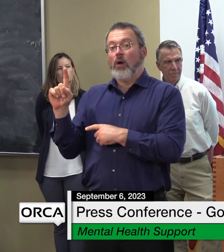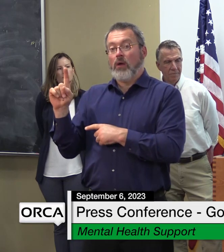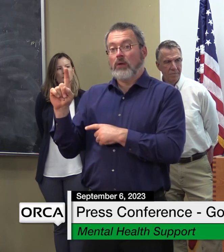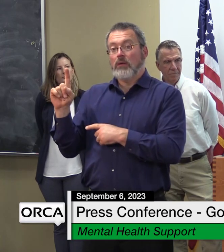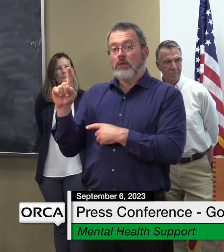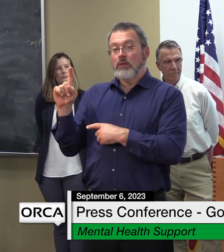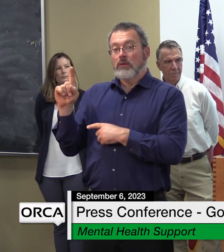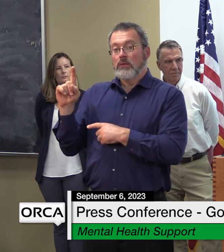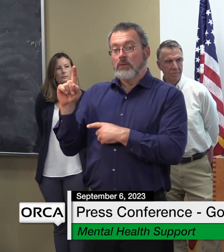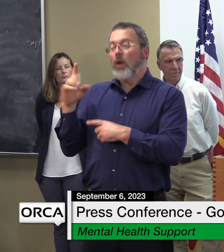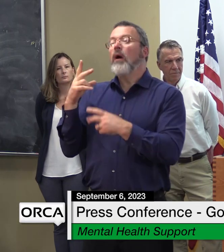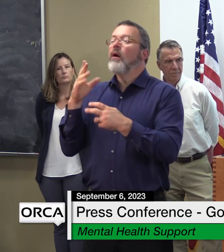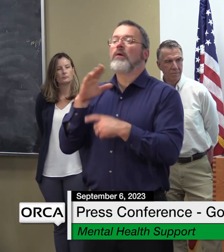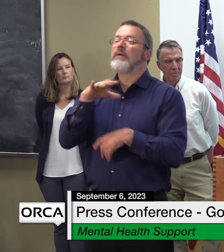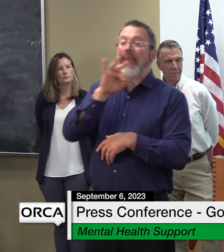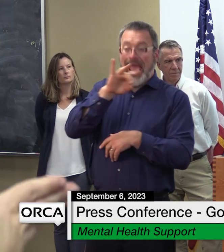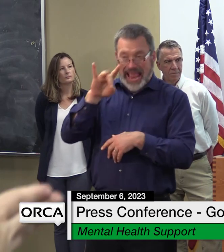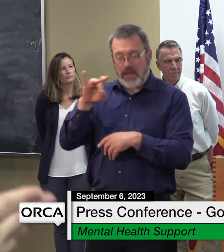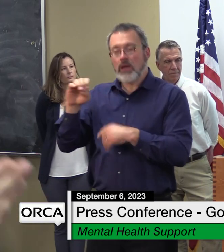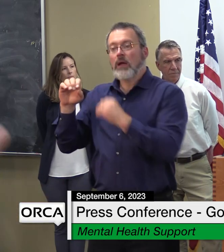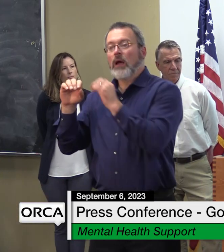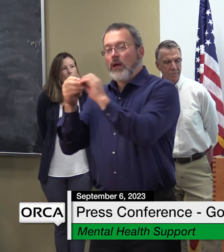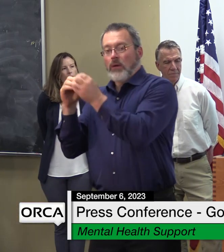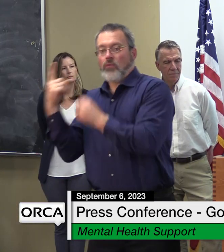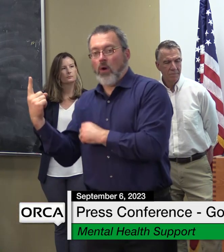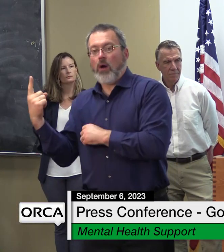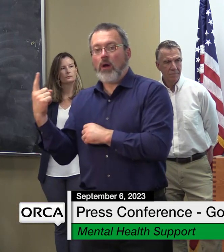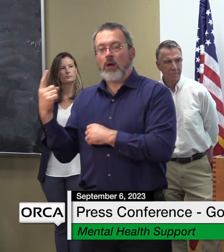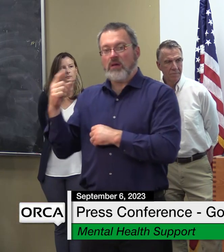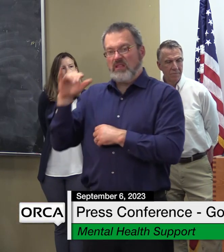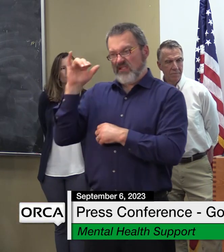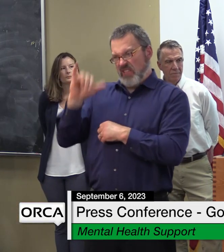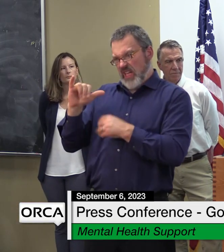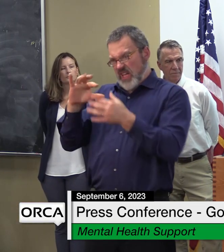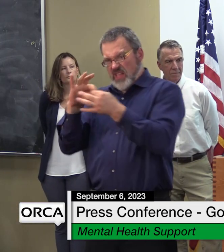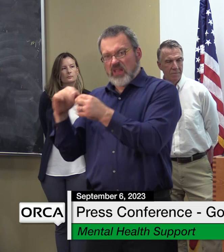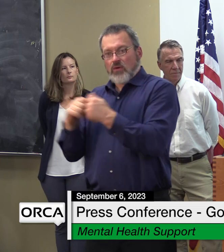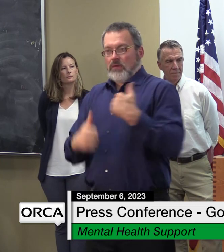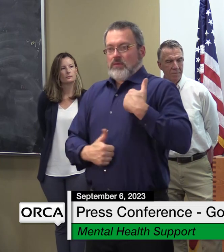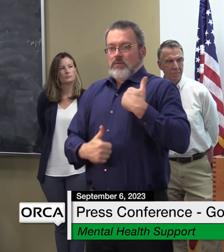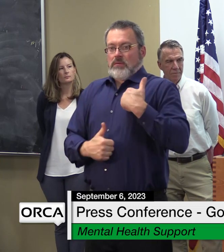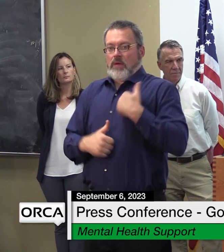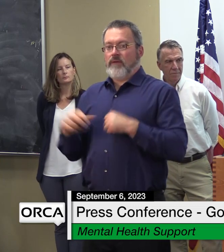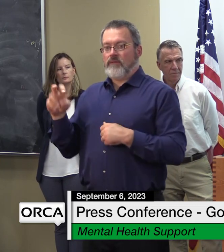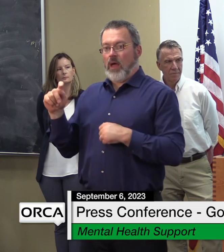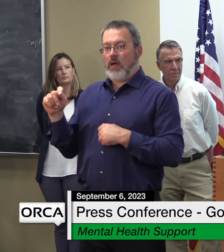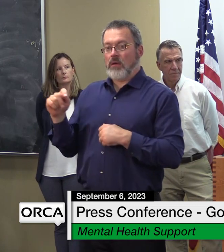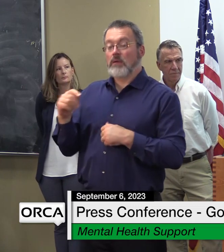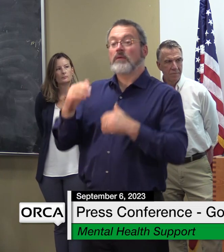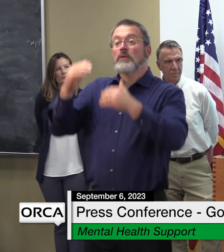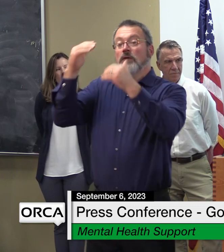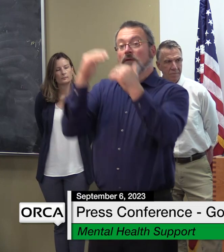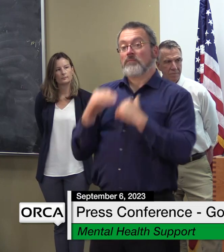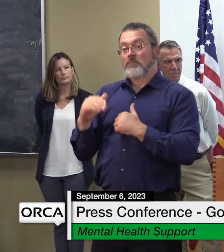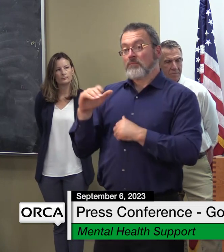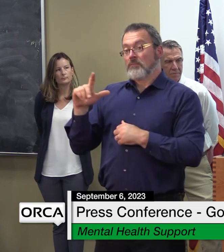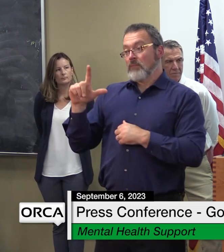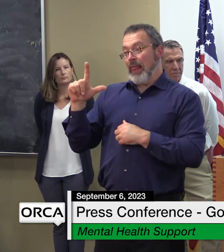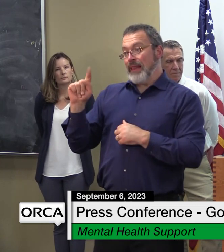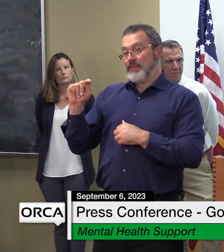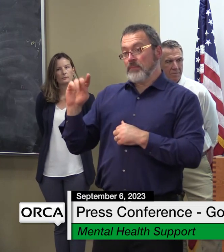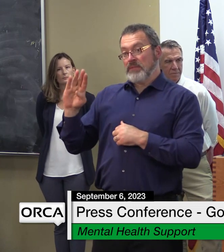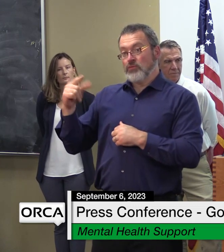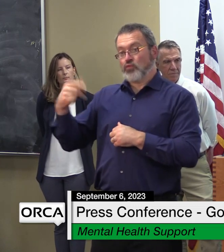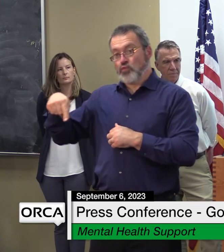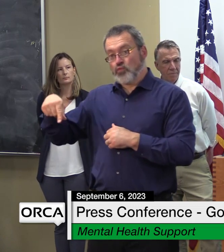hotline. Likewise, if you identify as a member of the LGBTQ+ community and wish to access support, you can request a transfer to